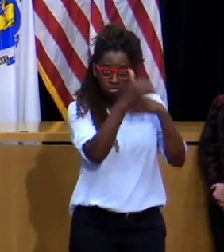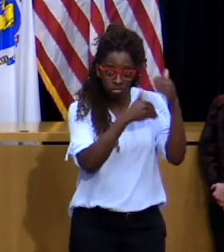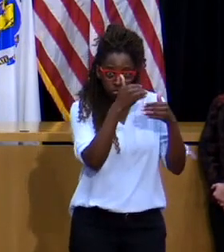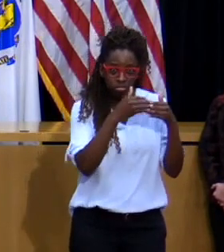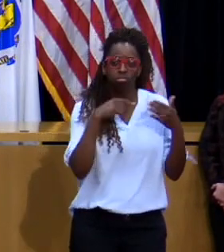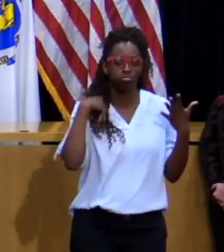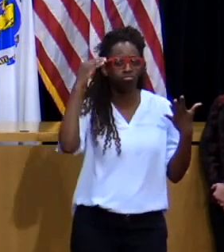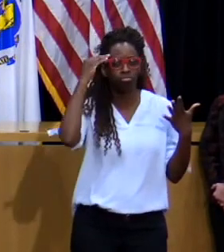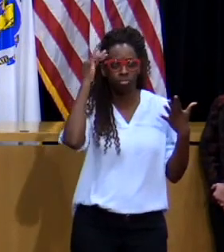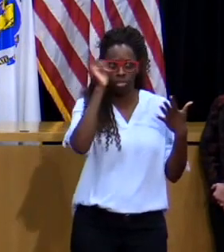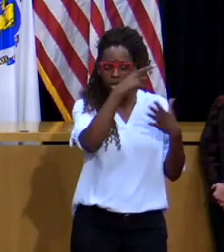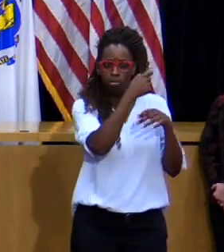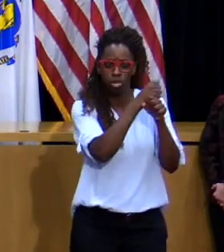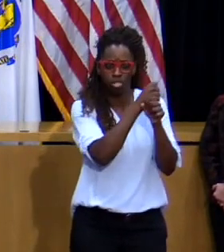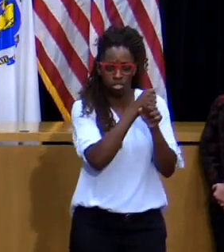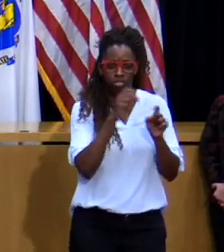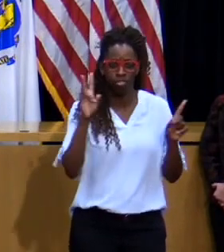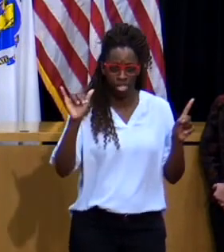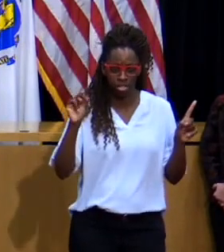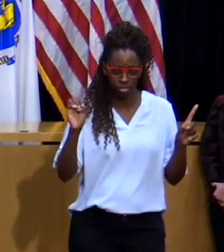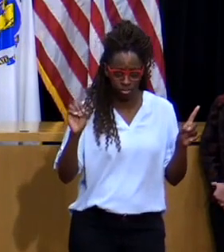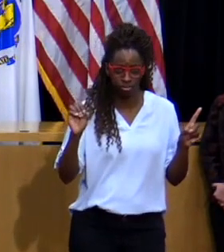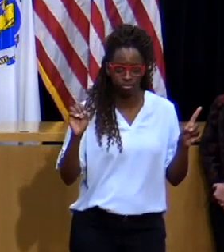point where they start to ramp in terms of